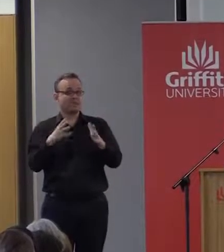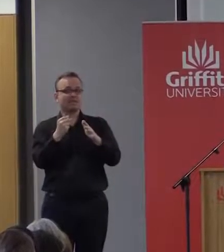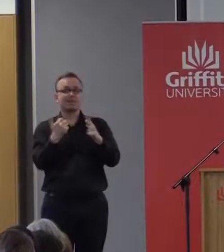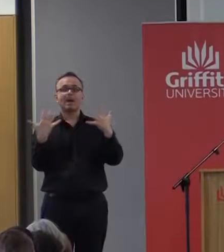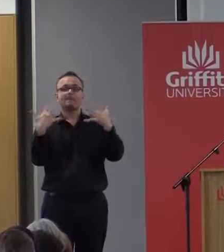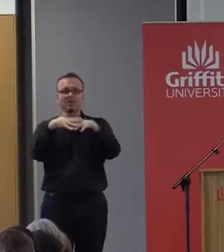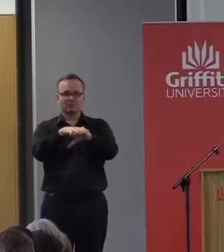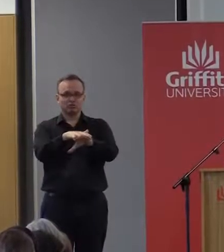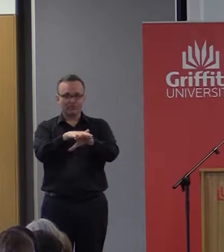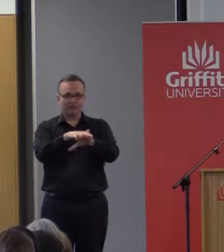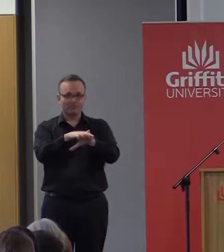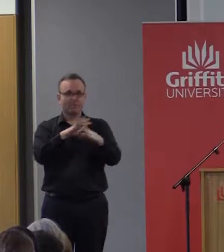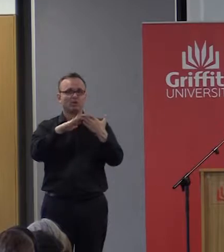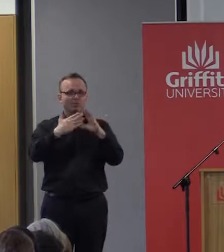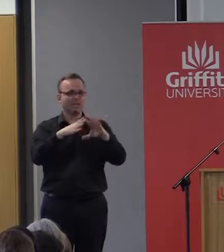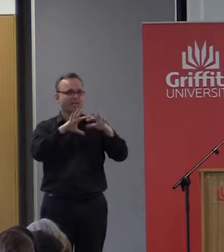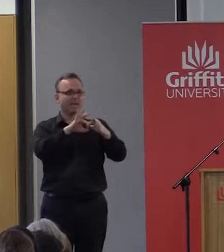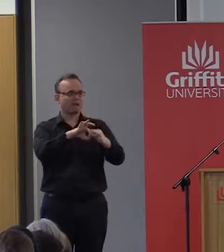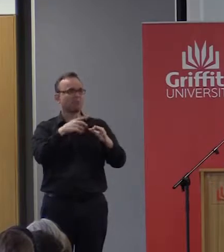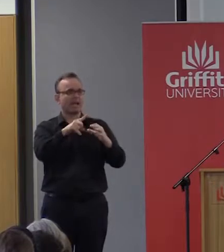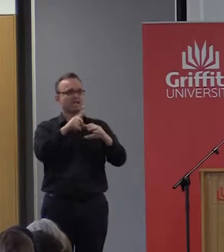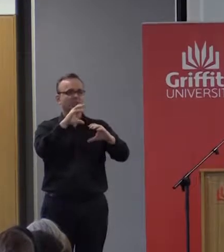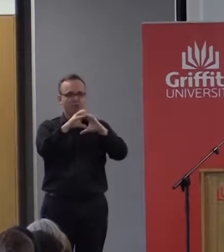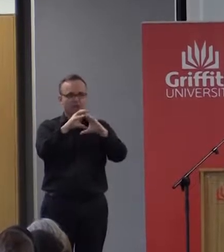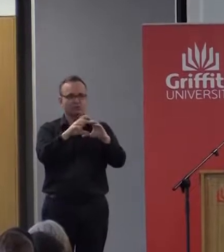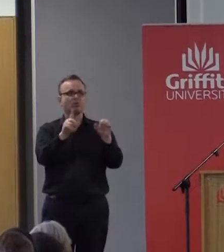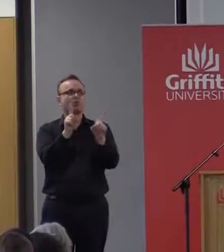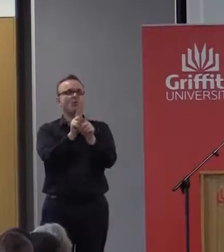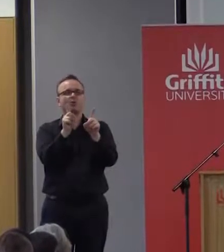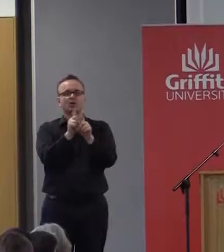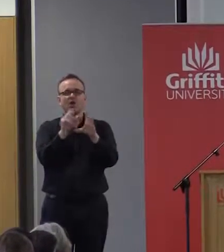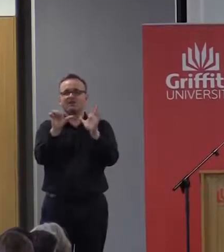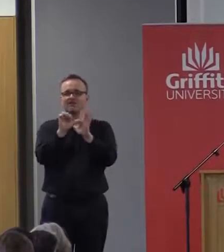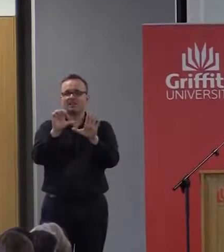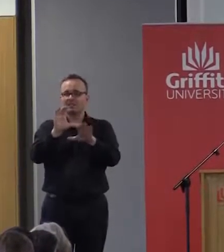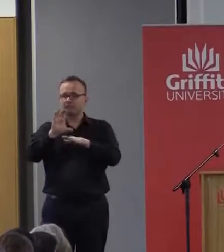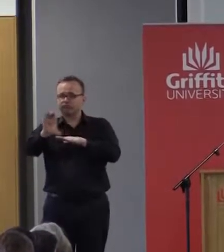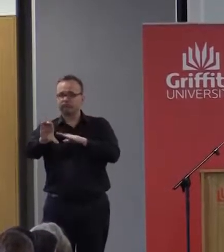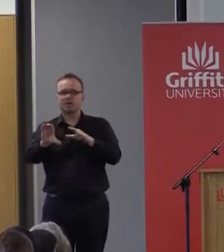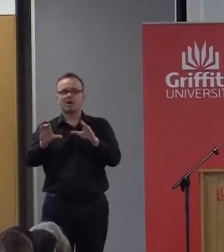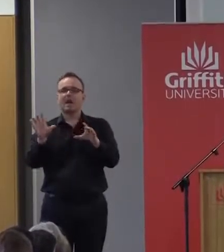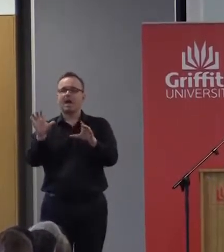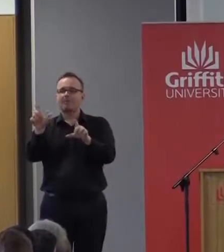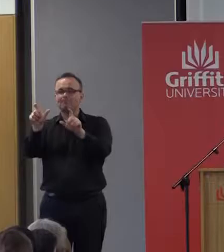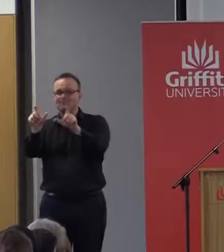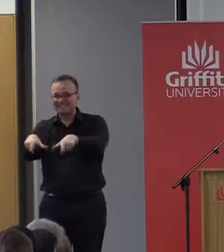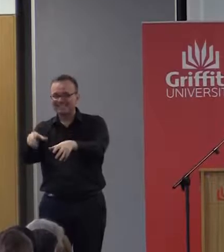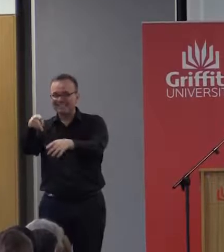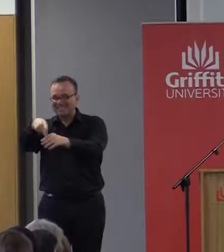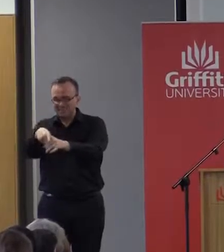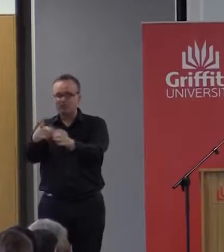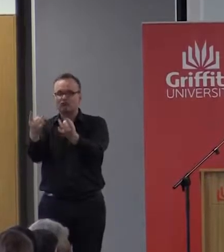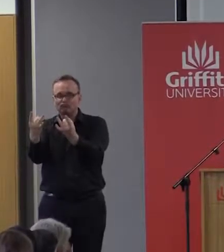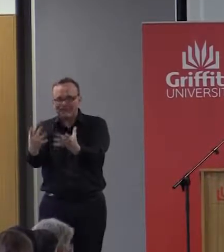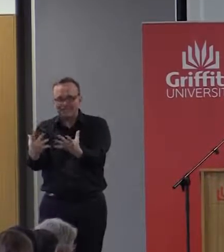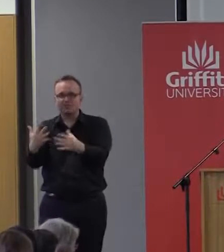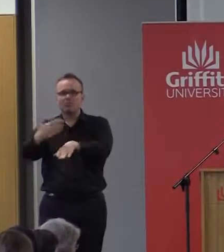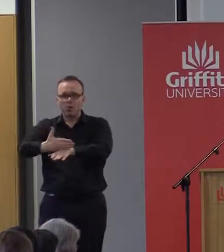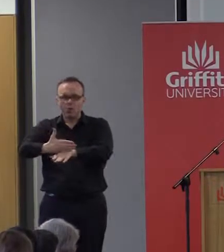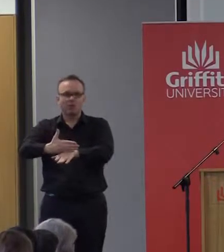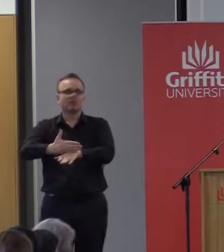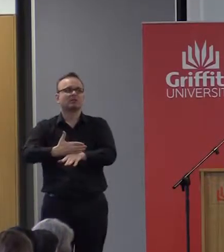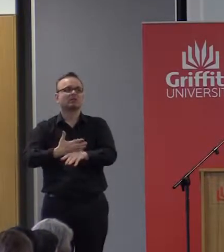community engagement and communication, and they've also funded participant readiness work, of which Amparo has been doing some of for the